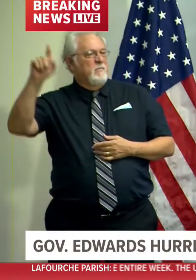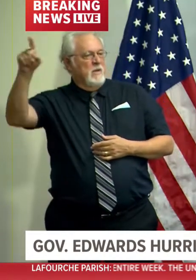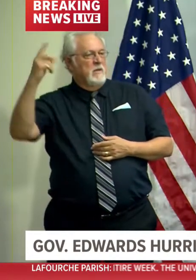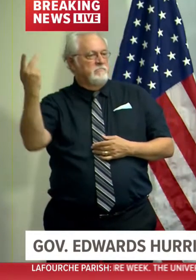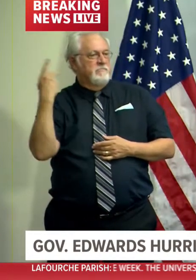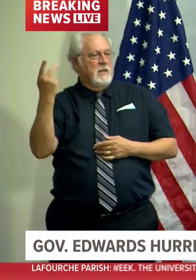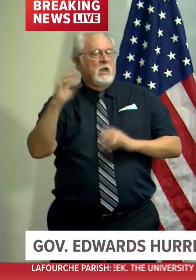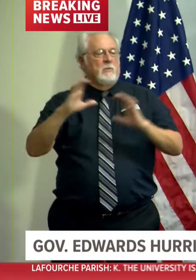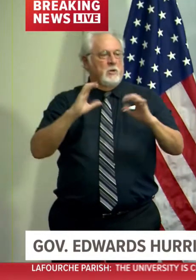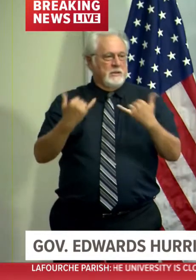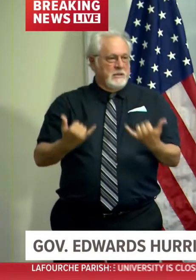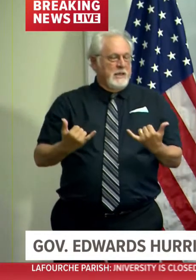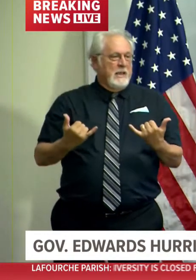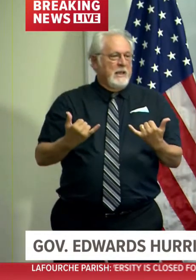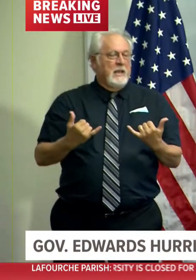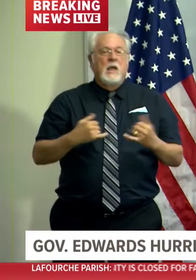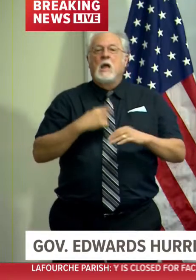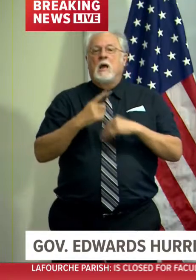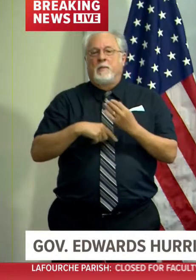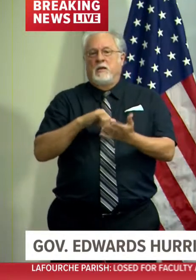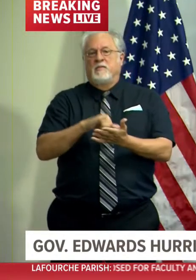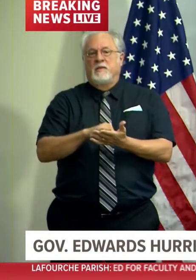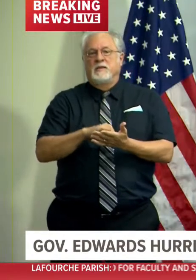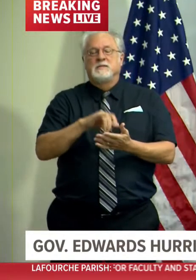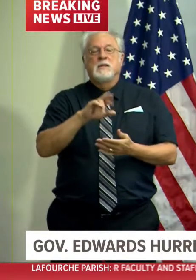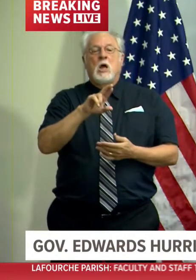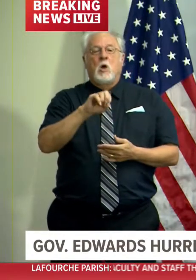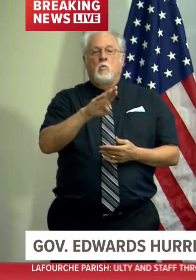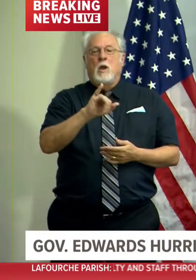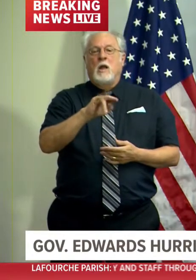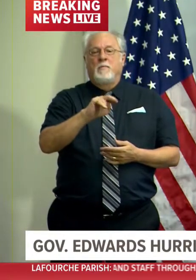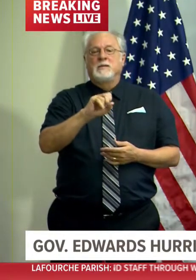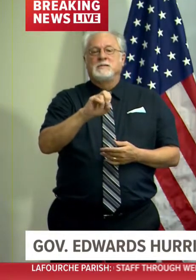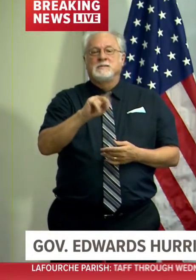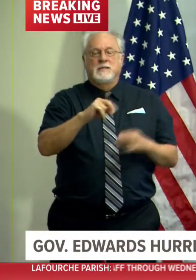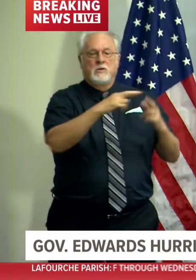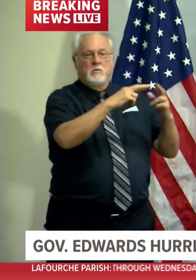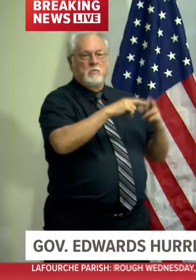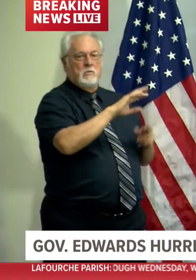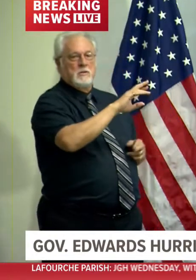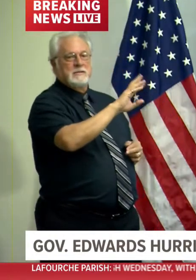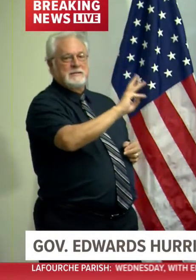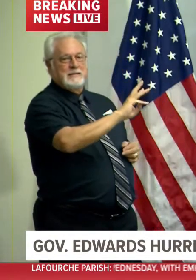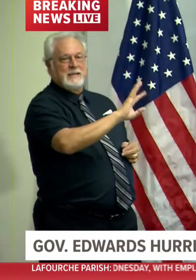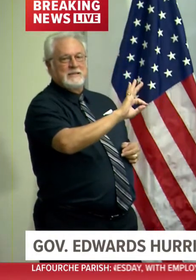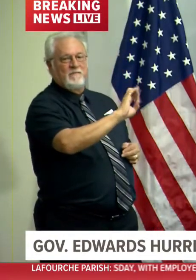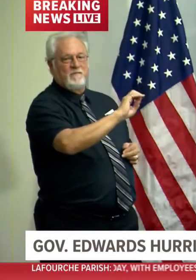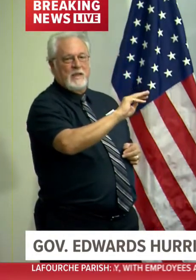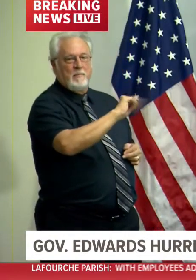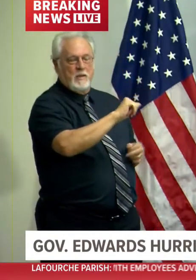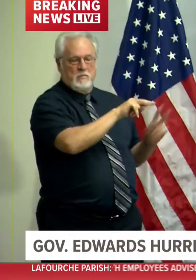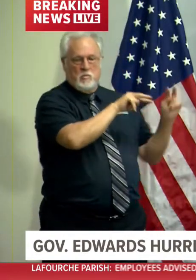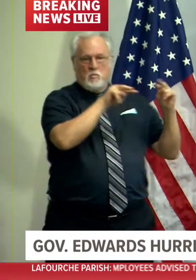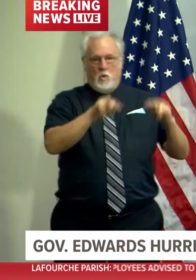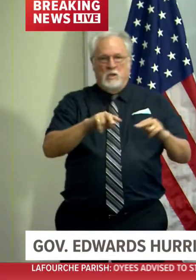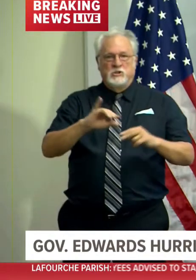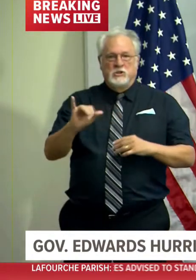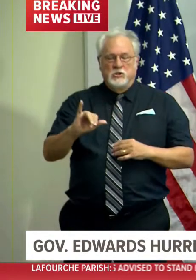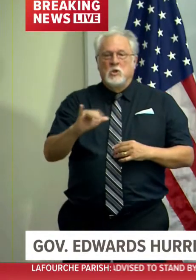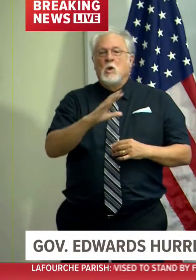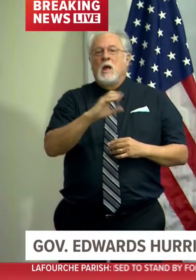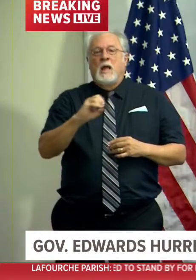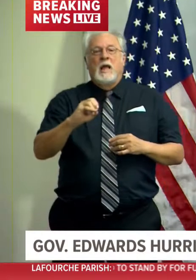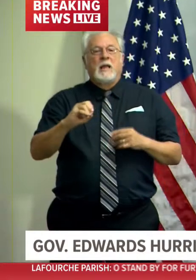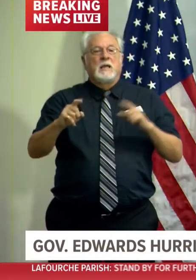communication today about this. Tony Robinson in FEMA Region 6 has been closely monitoring the situation and